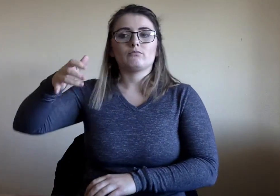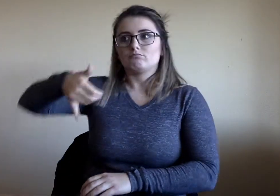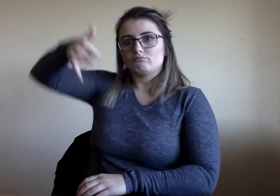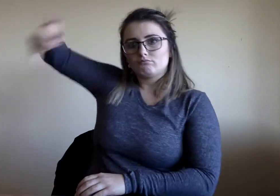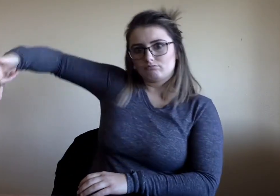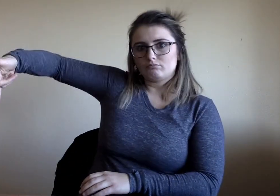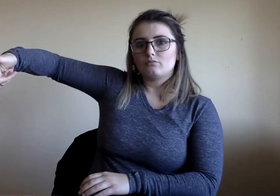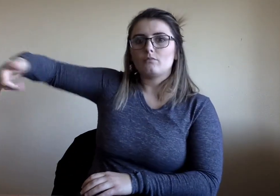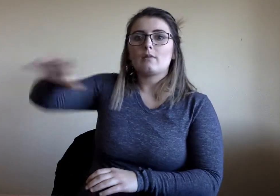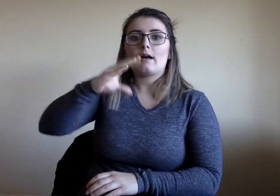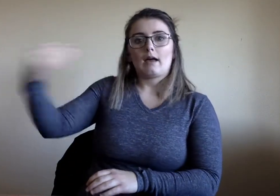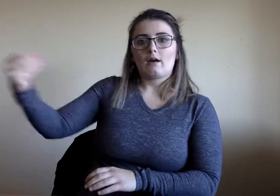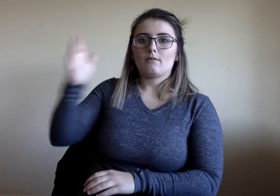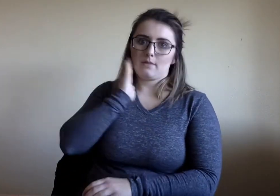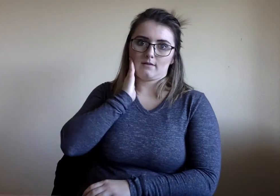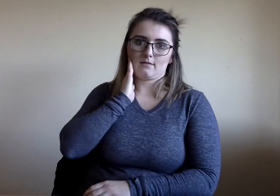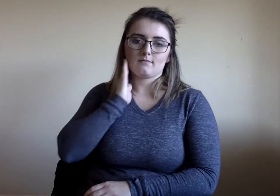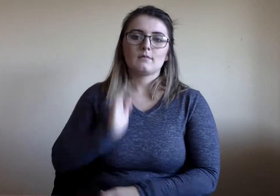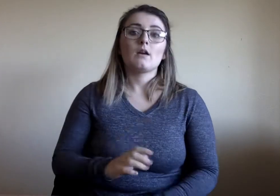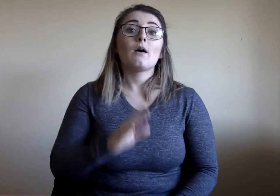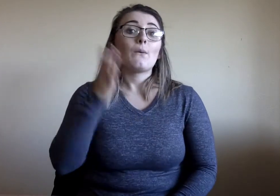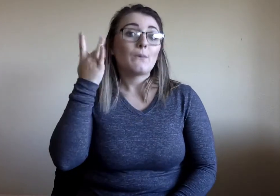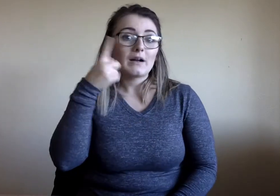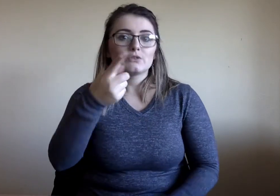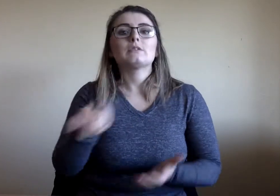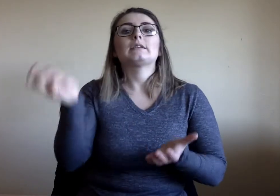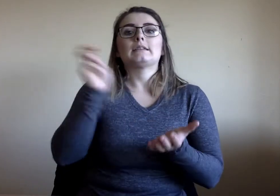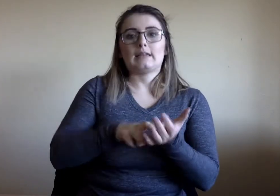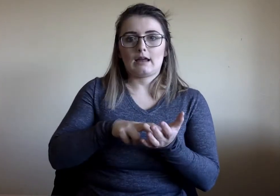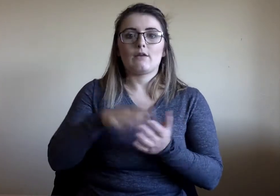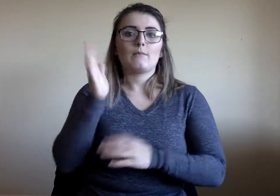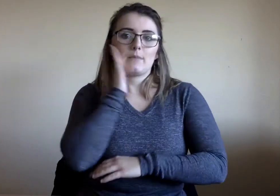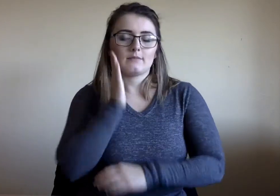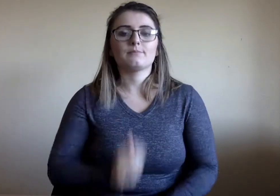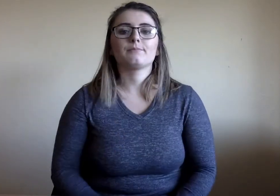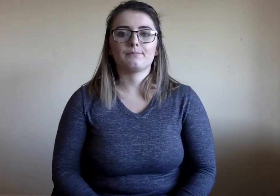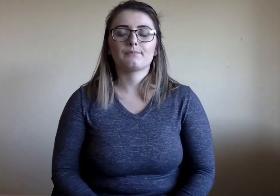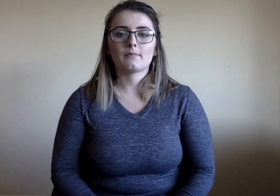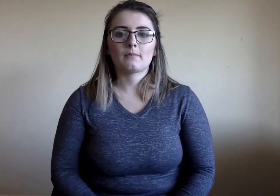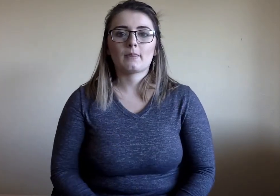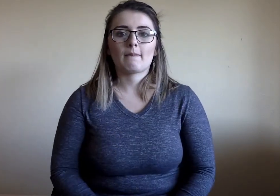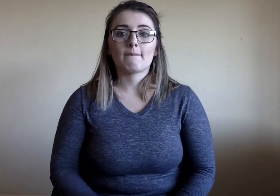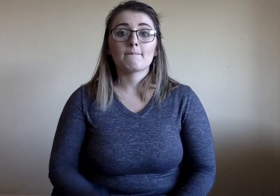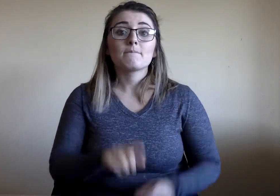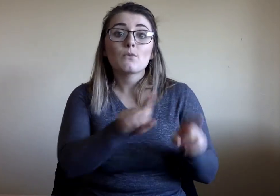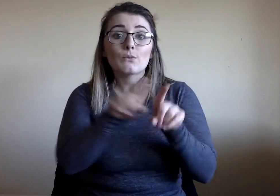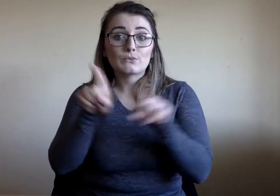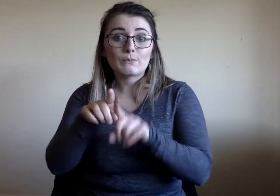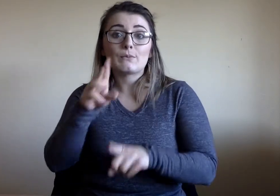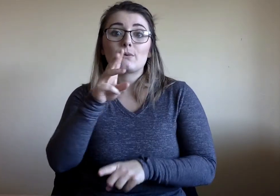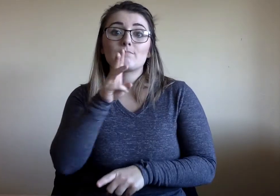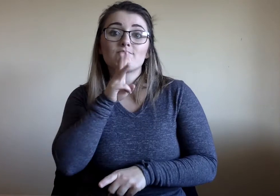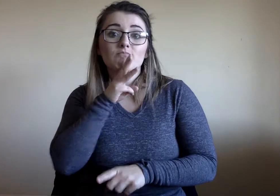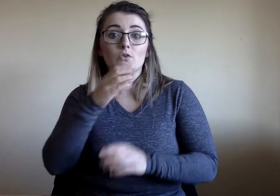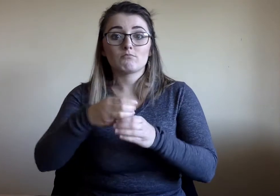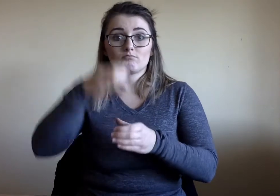oldest tricks in the book. Take it a step further by putting a glass of water next to your phone. Right when you turn off the alarm, drink the entire glass of